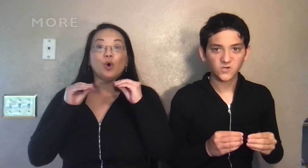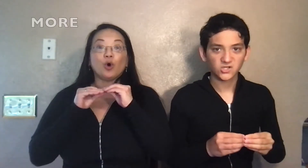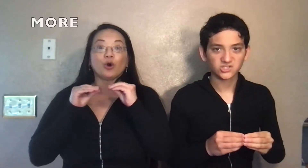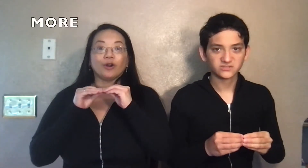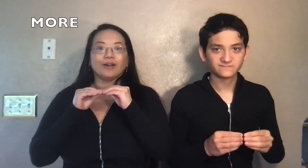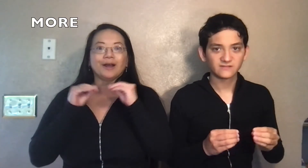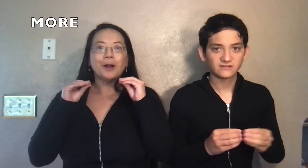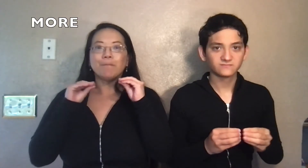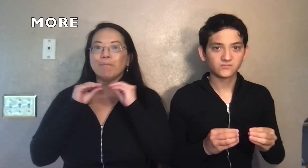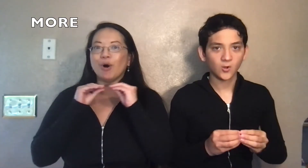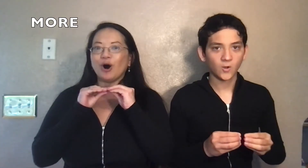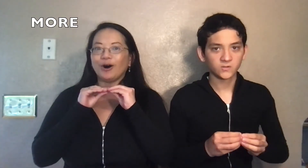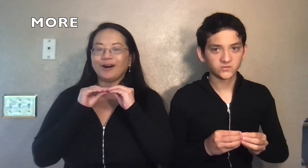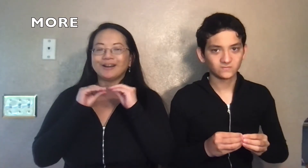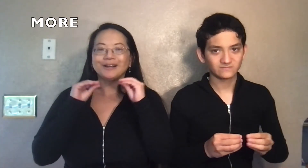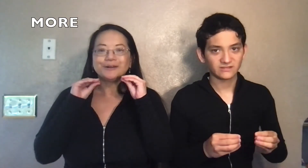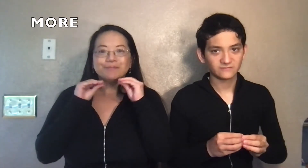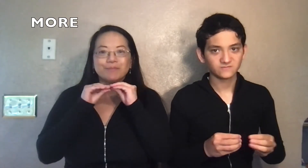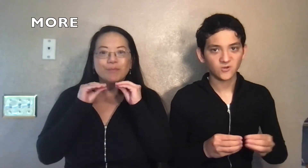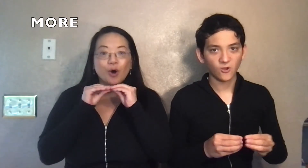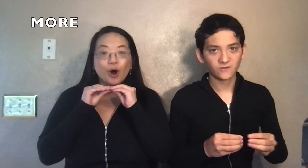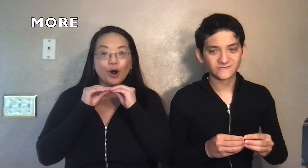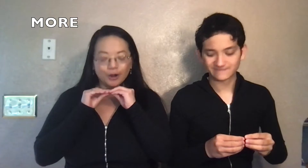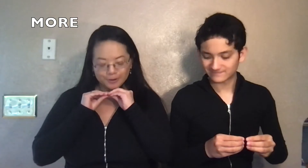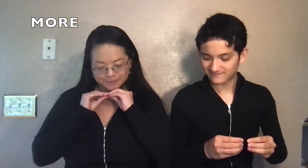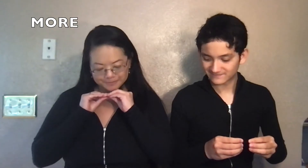More. More. More.